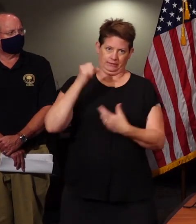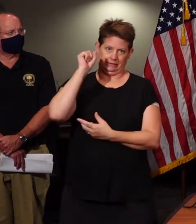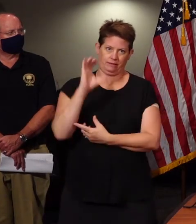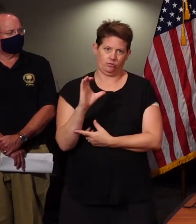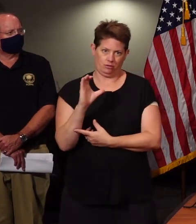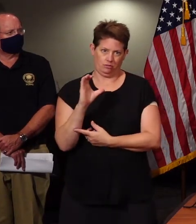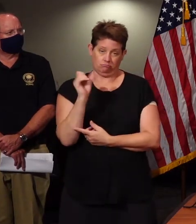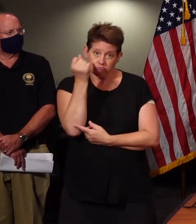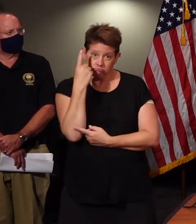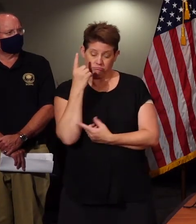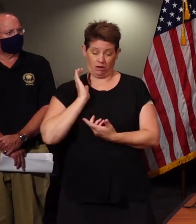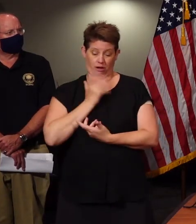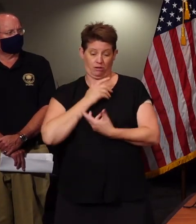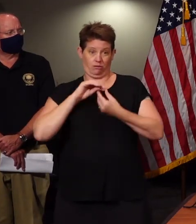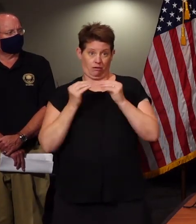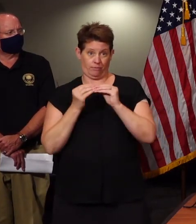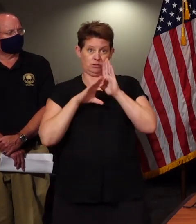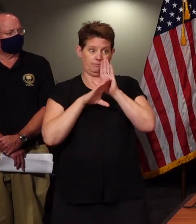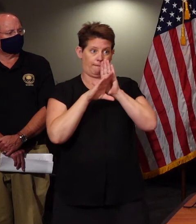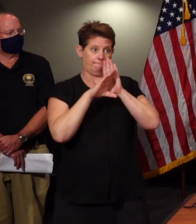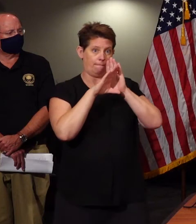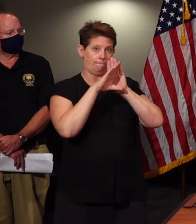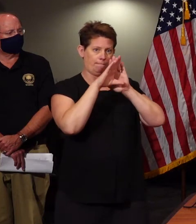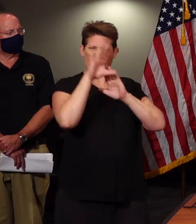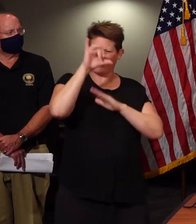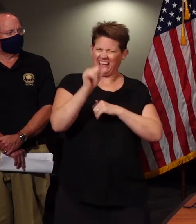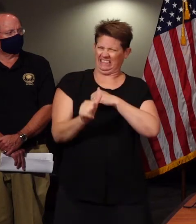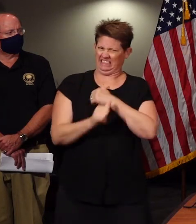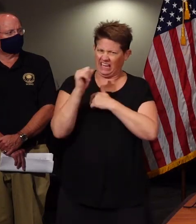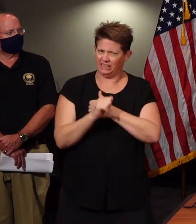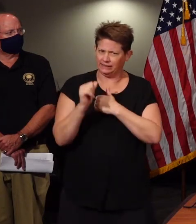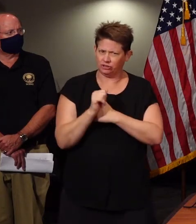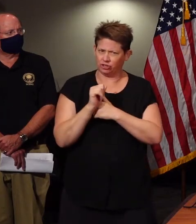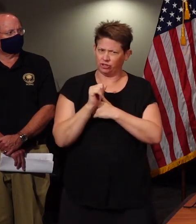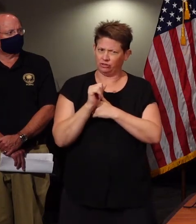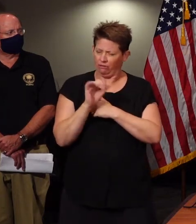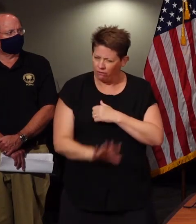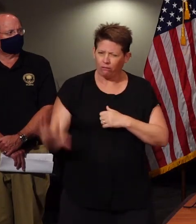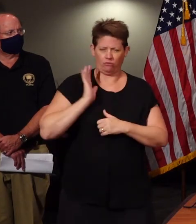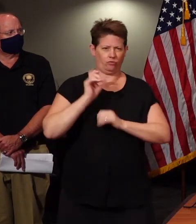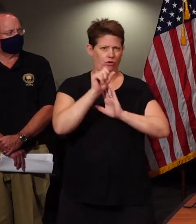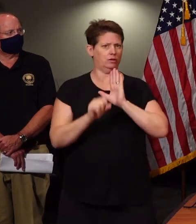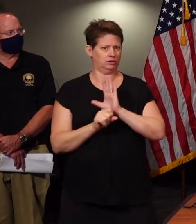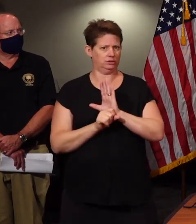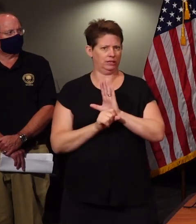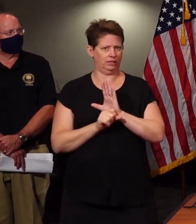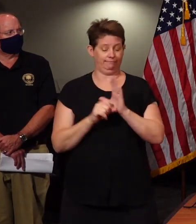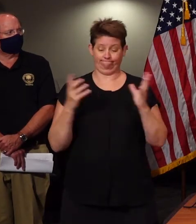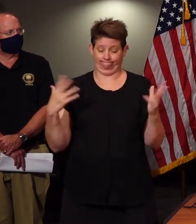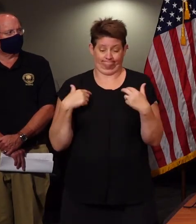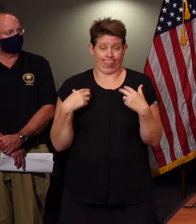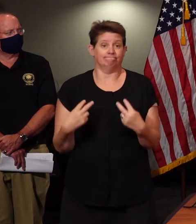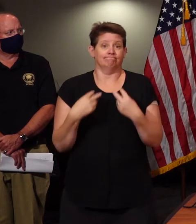to rise, if we continue to see this kind of danger going across our state, I will have no